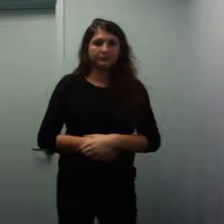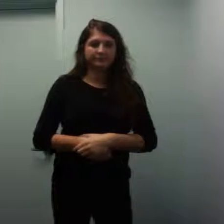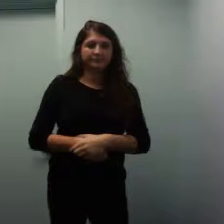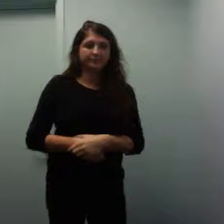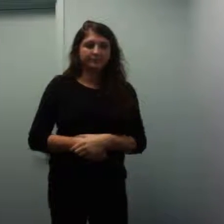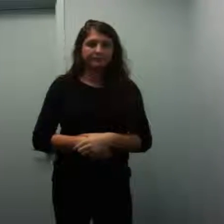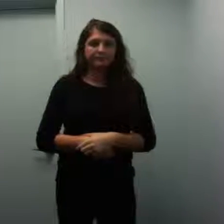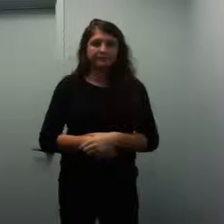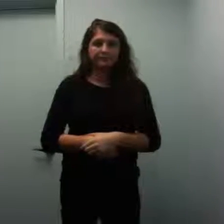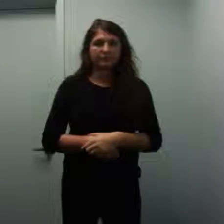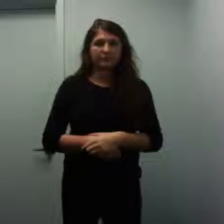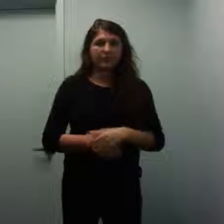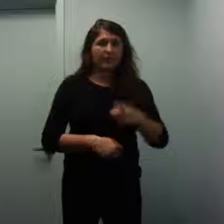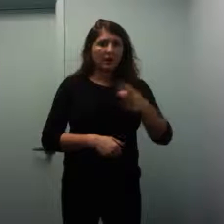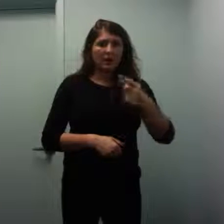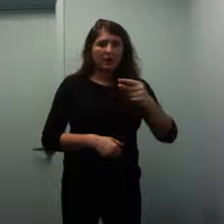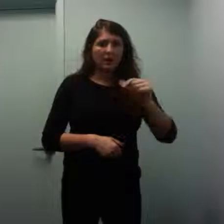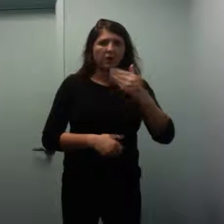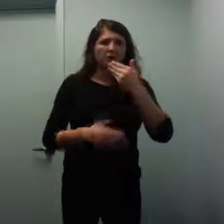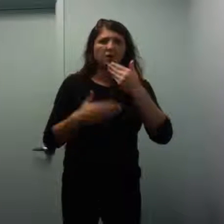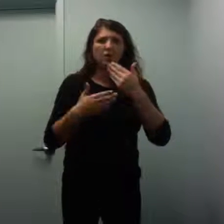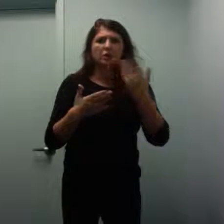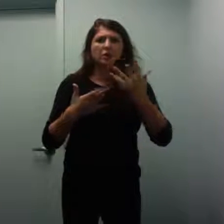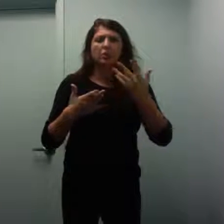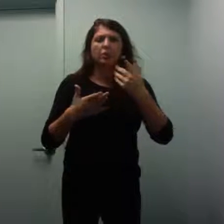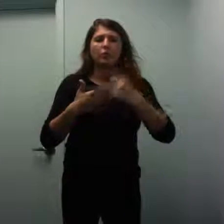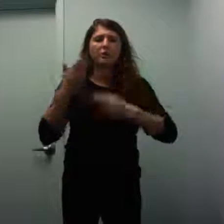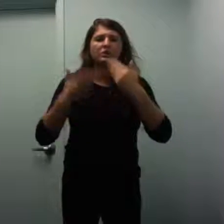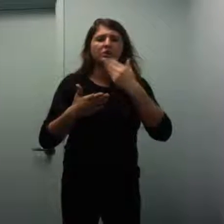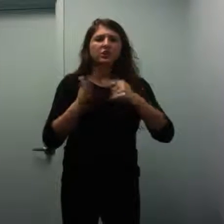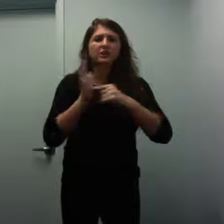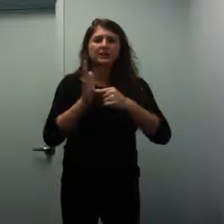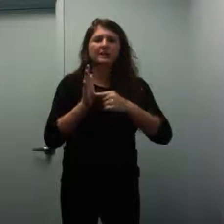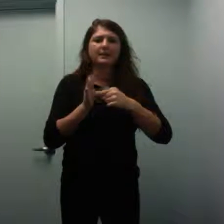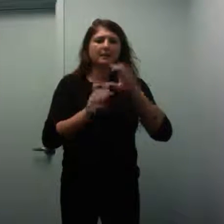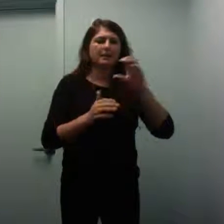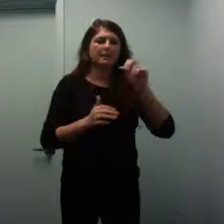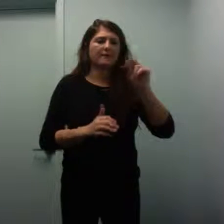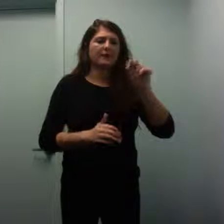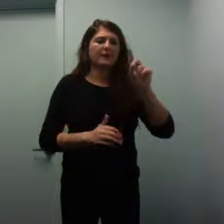Anybody think they can give a good example of condensation?